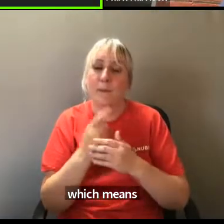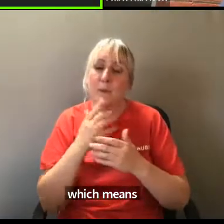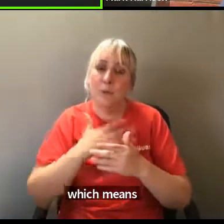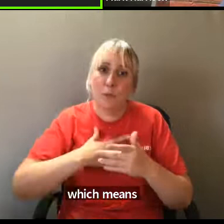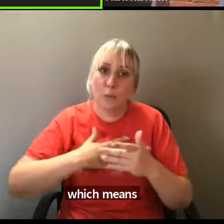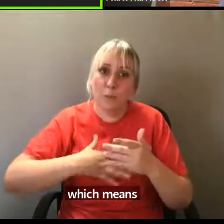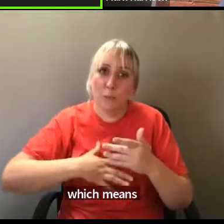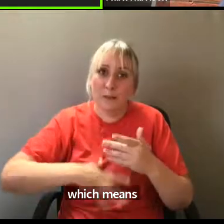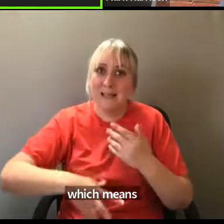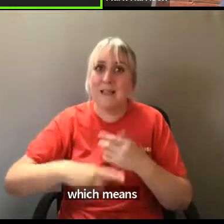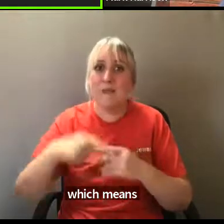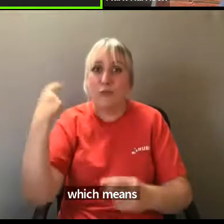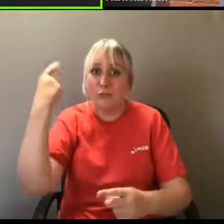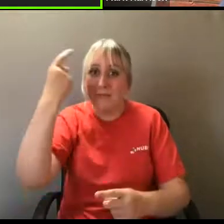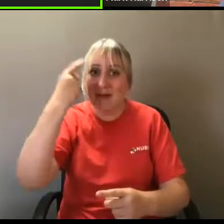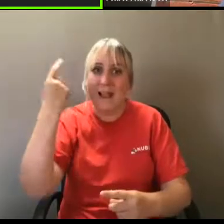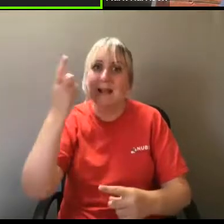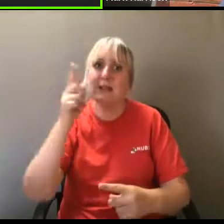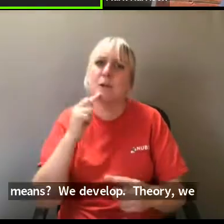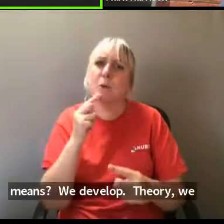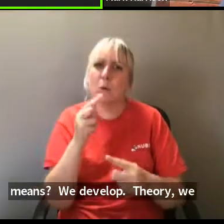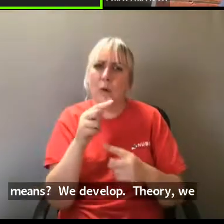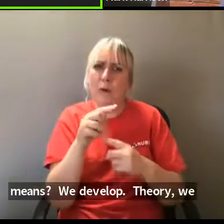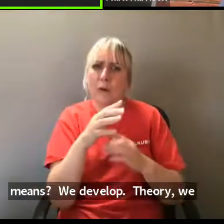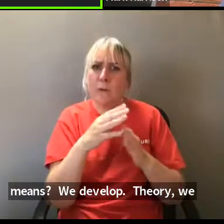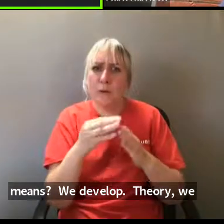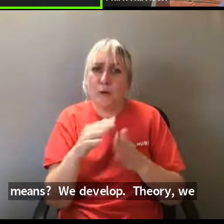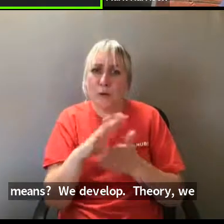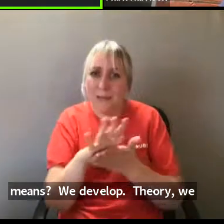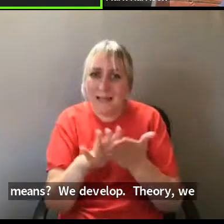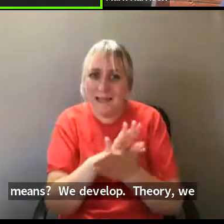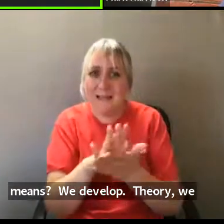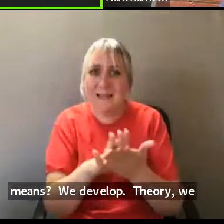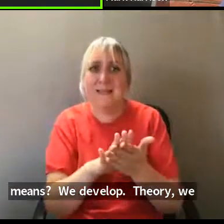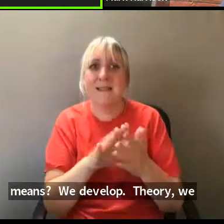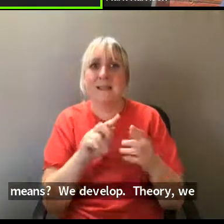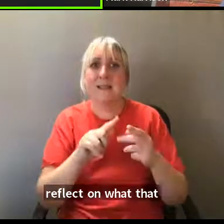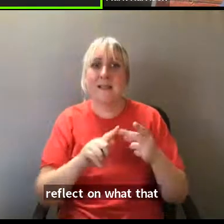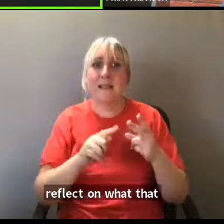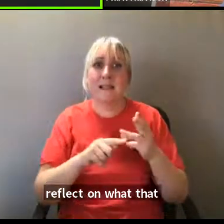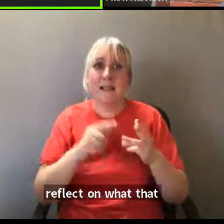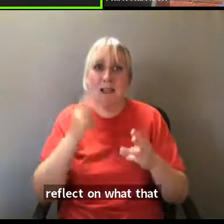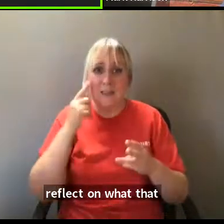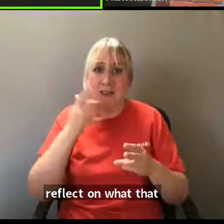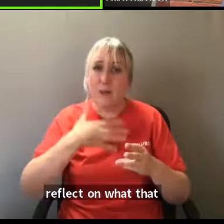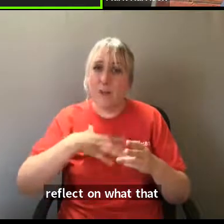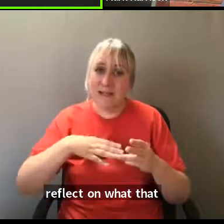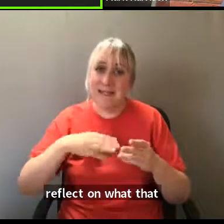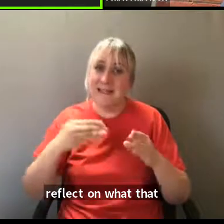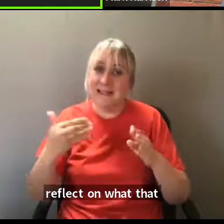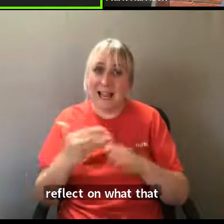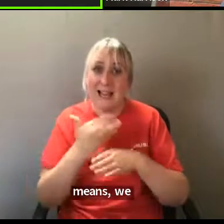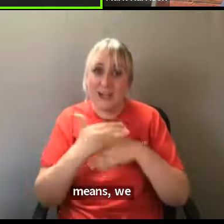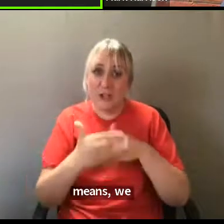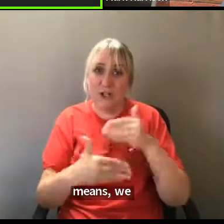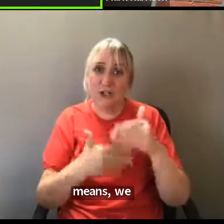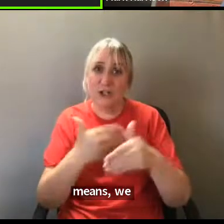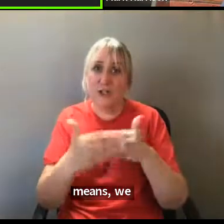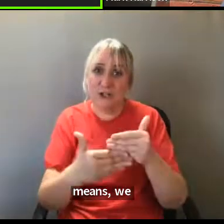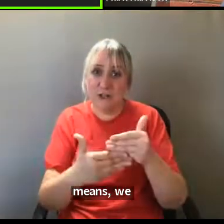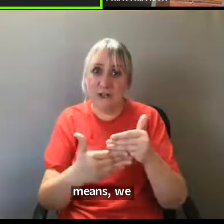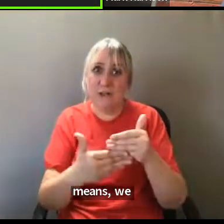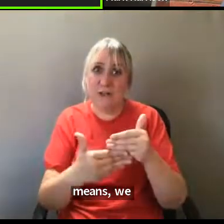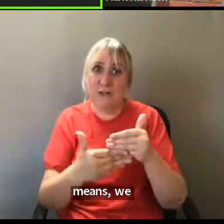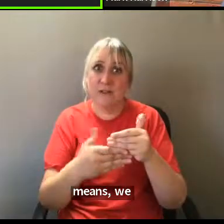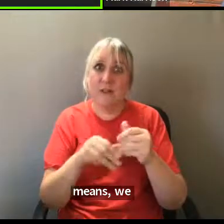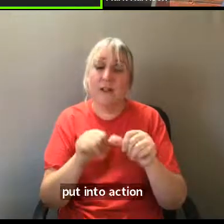on what that means, we put into action, and then we reflect